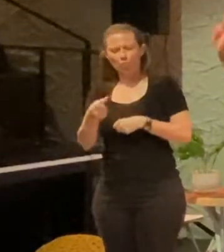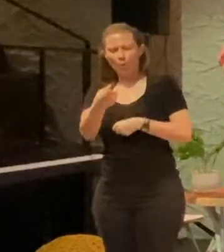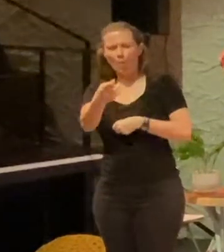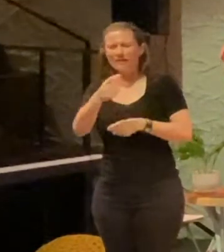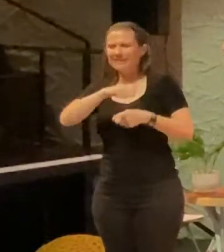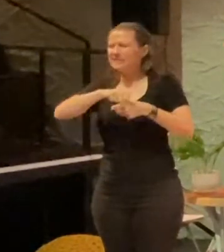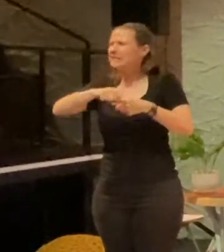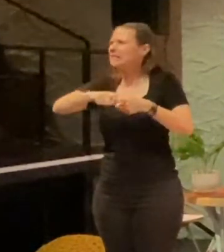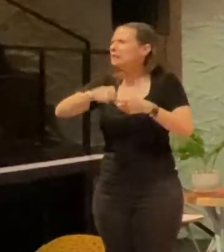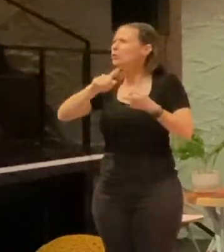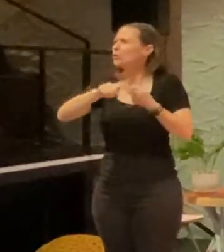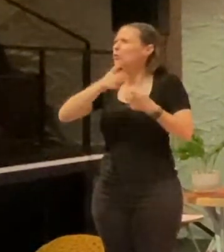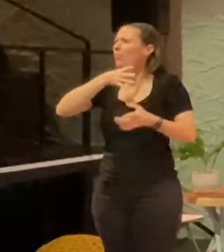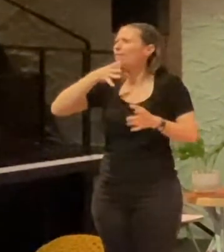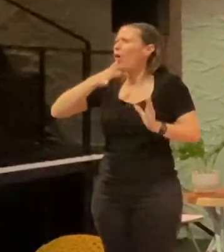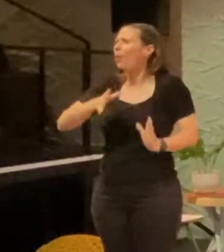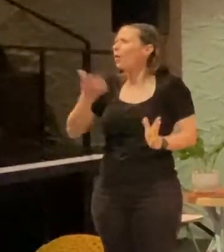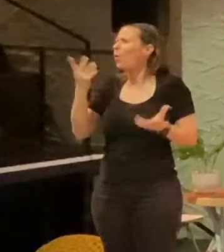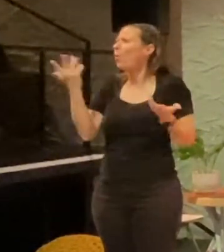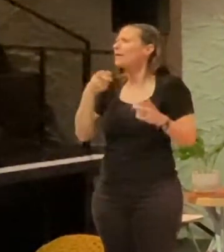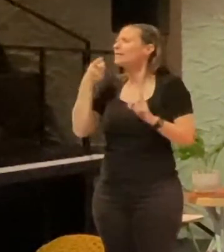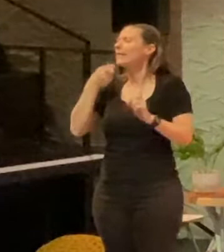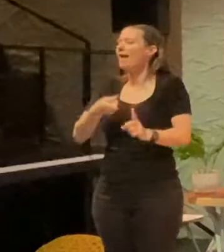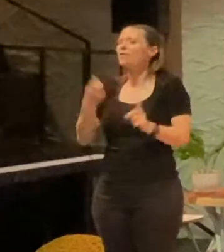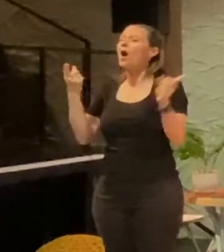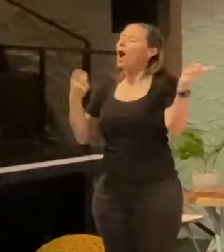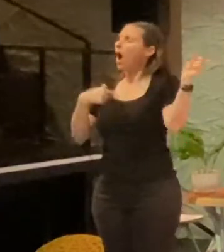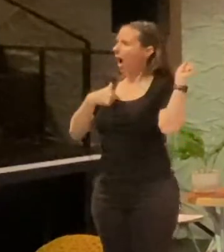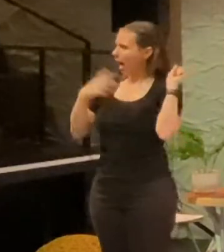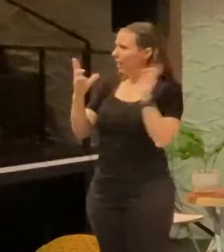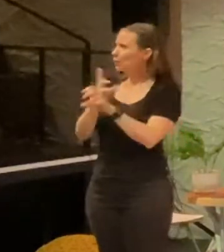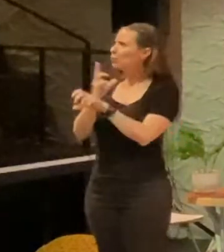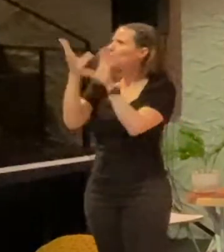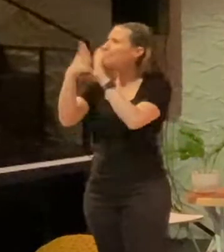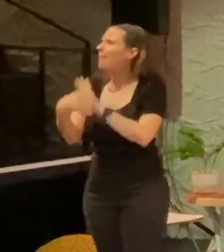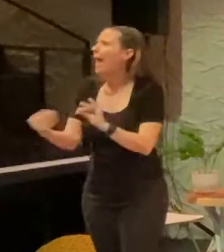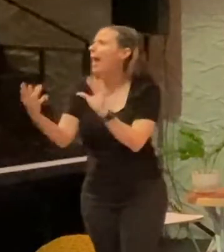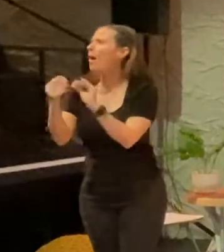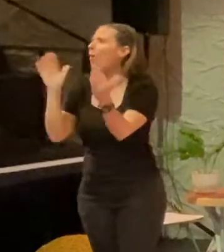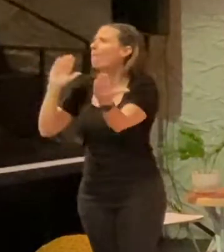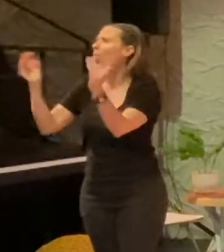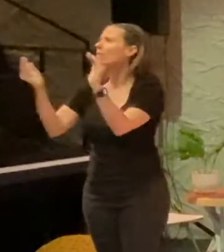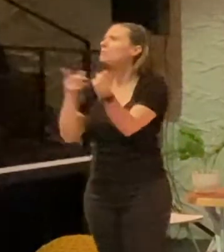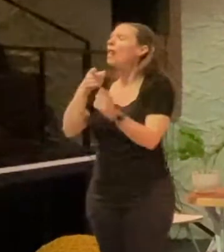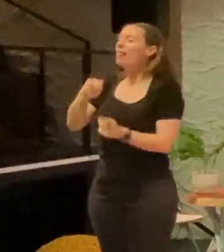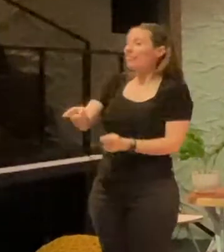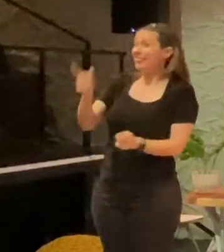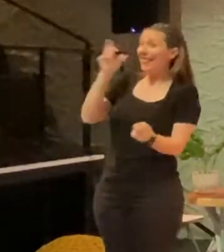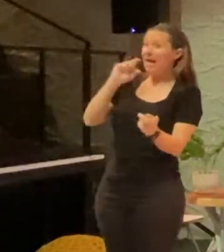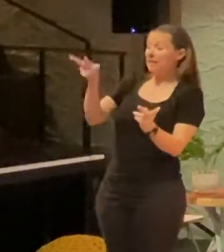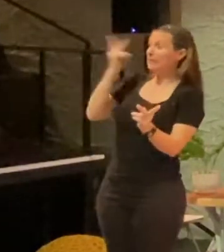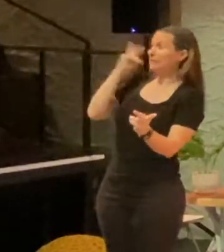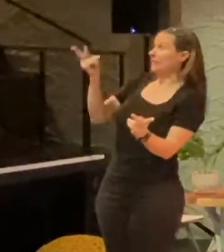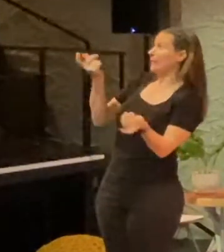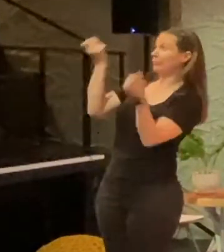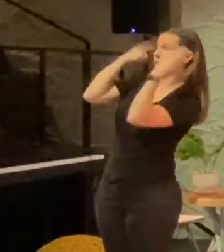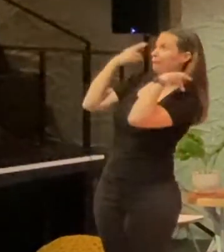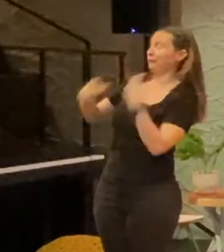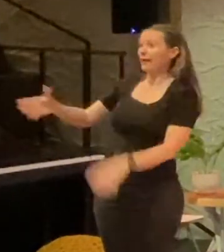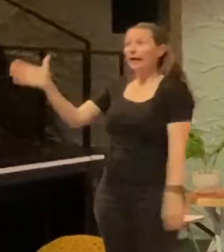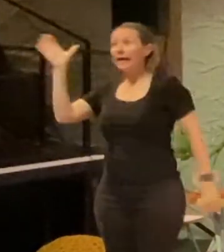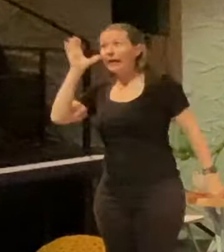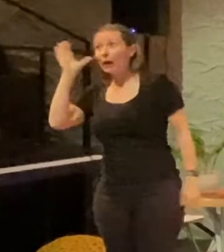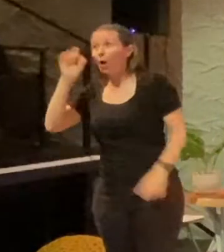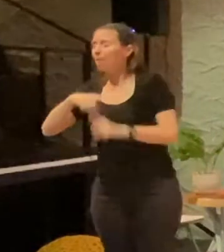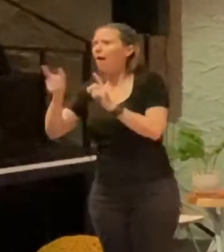what is he after? And he says, this is why I speak to them in parables. Though seeing, they do not see. Though hearing, they do not